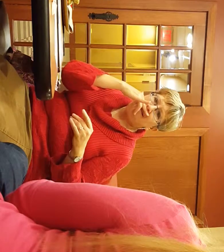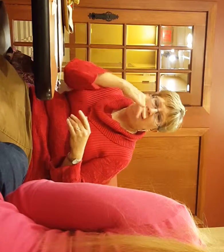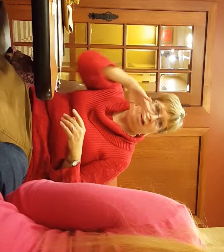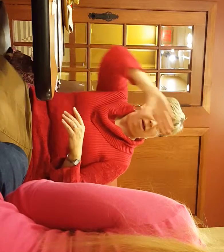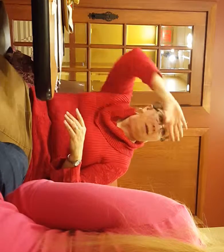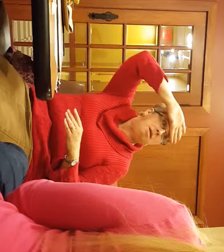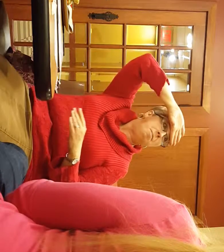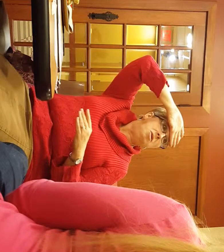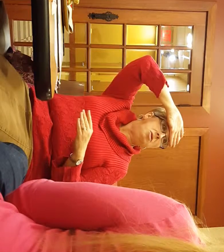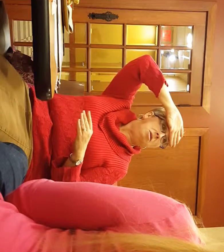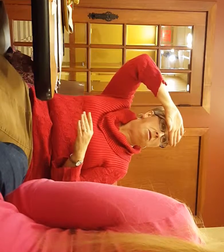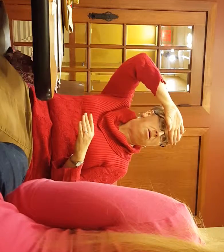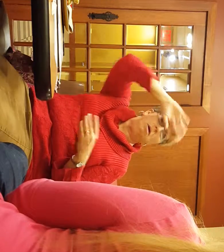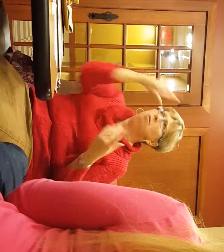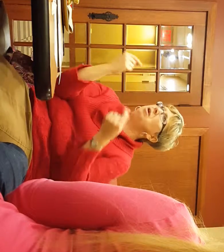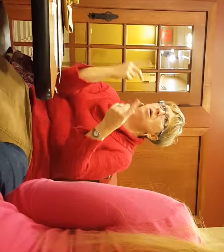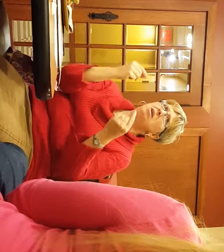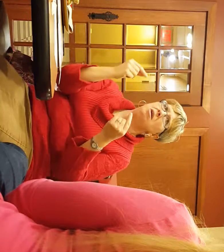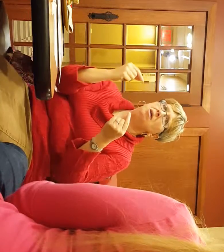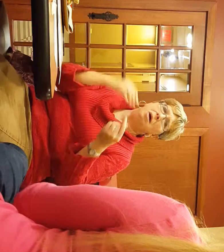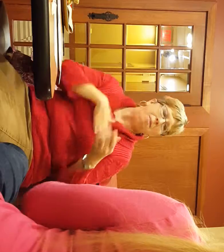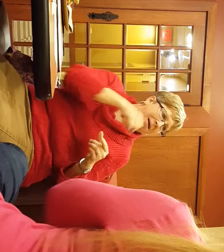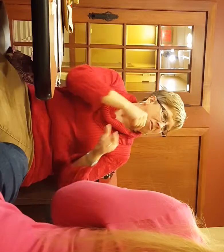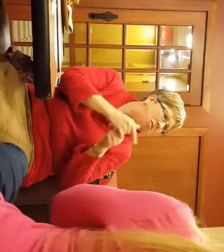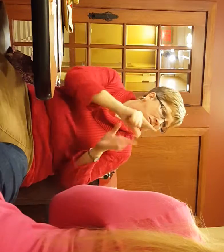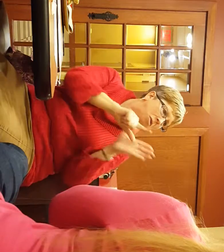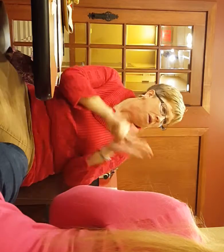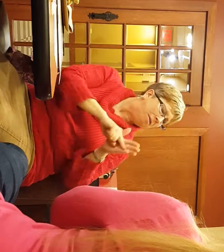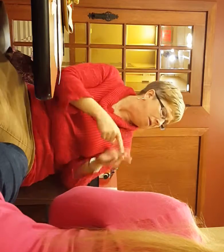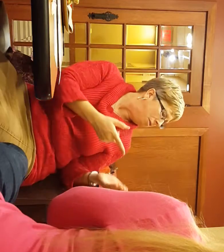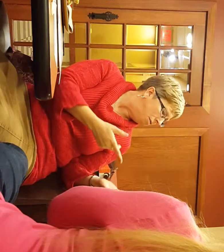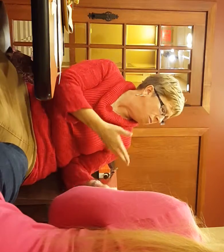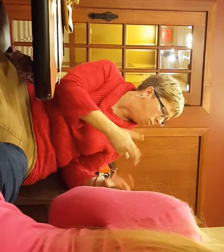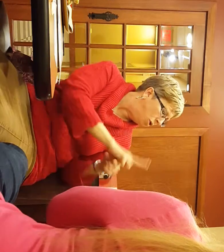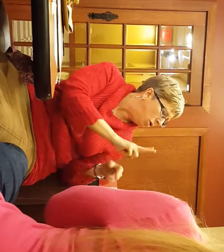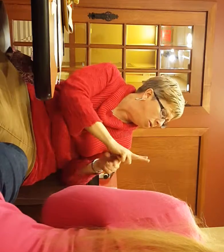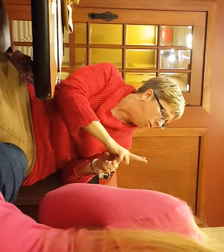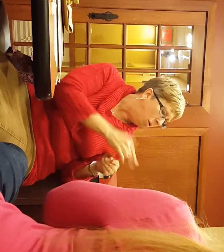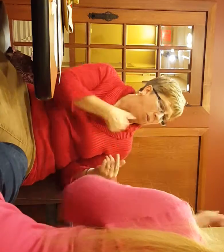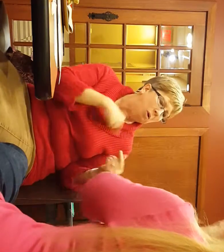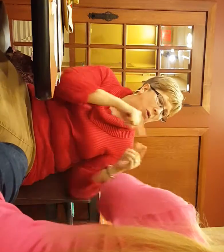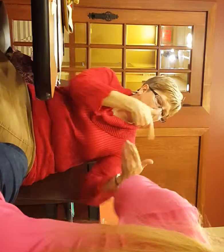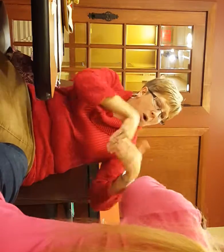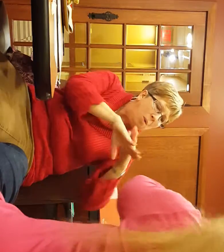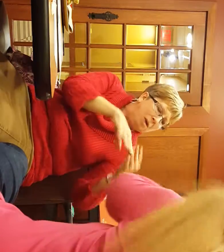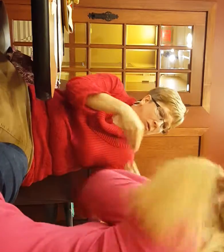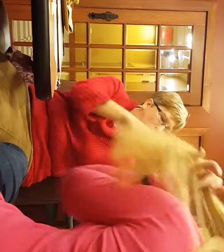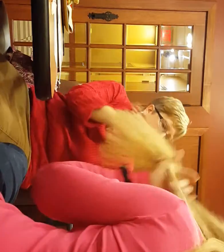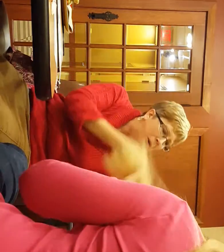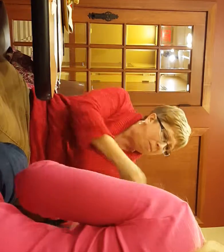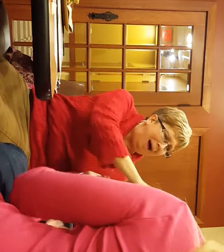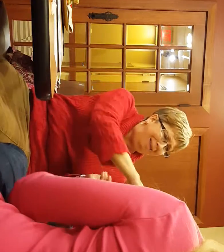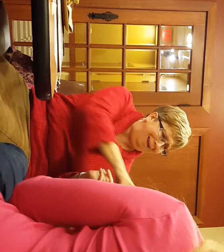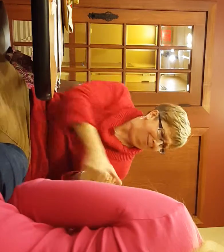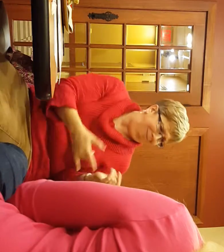And she would tell me what she uses, and I'd go to the store and get what they had. And I'd be like, they're crazy, this stuff does not work.